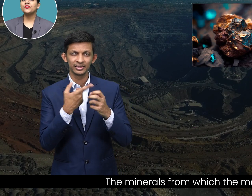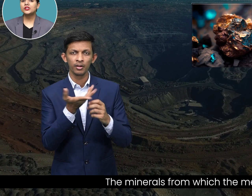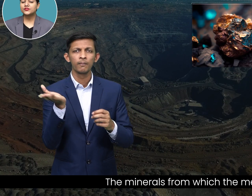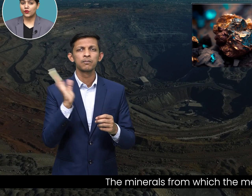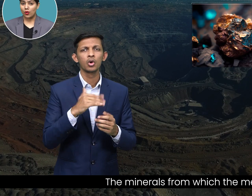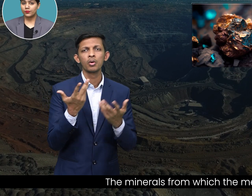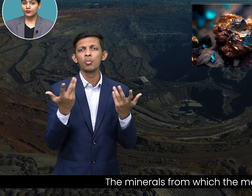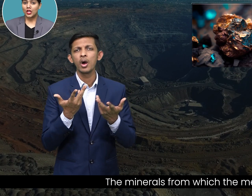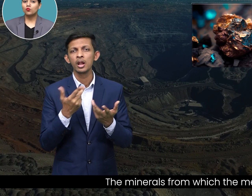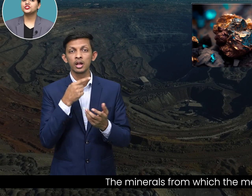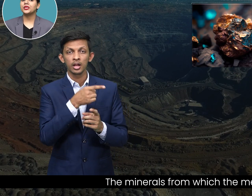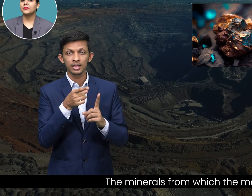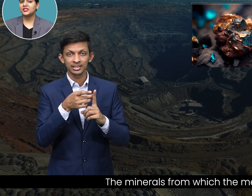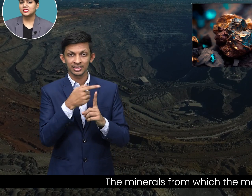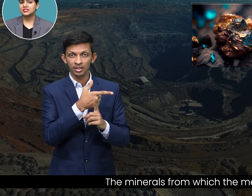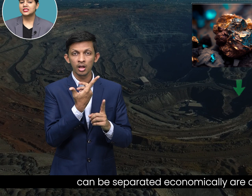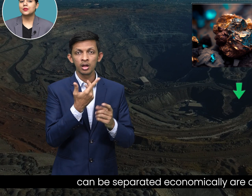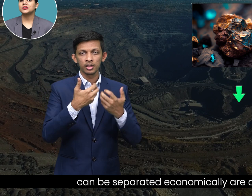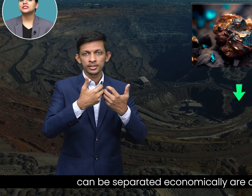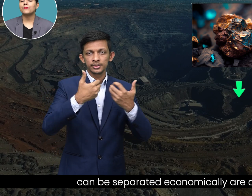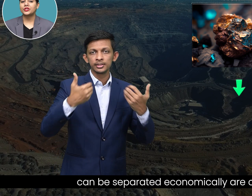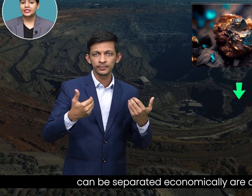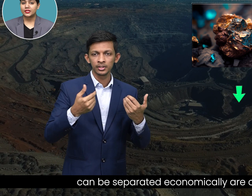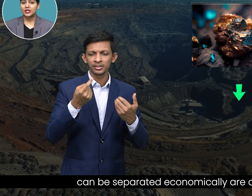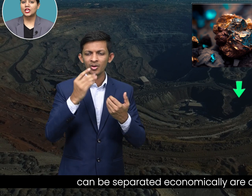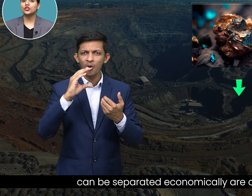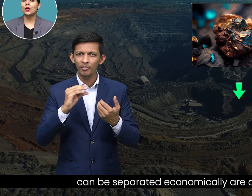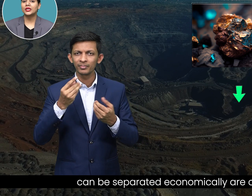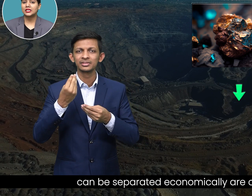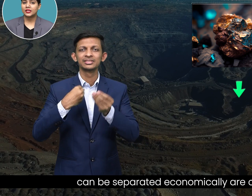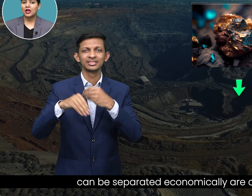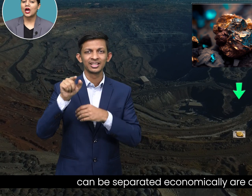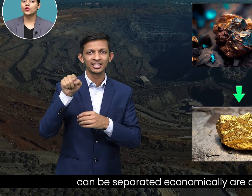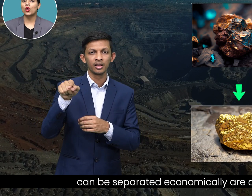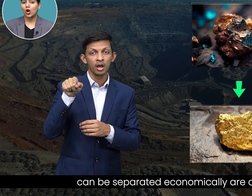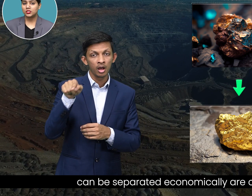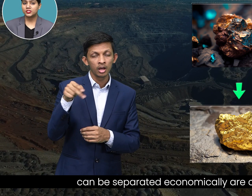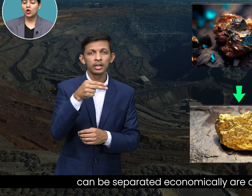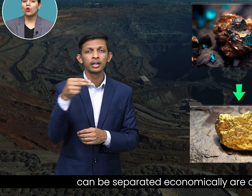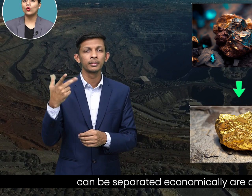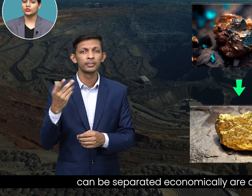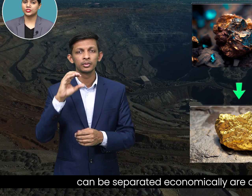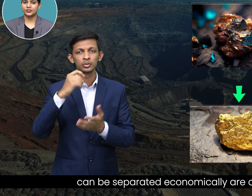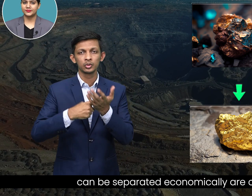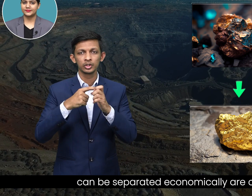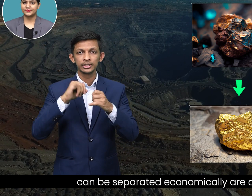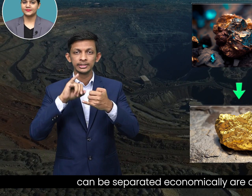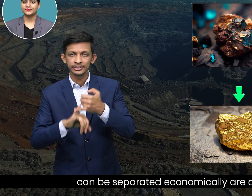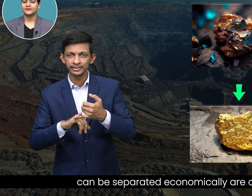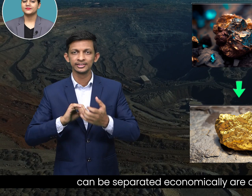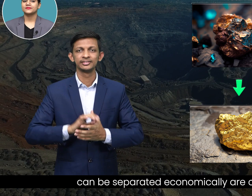The minerals from which the metals can be separated economically are called ores.